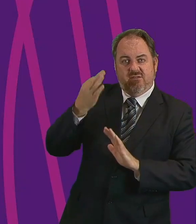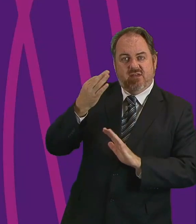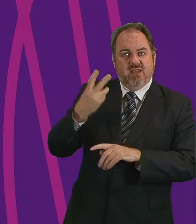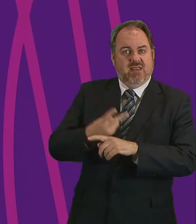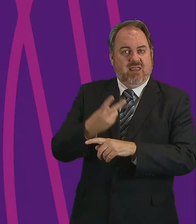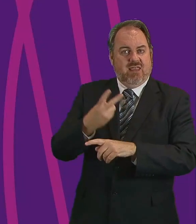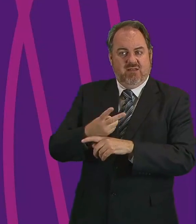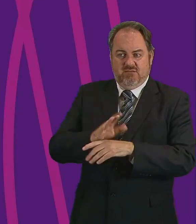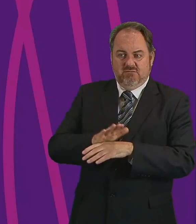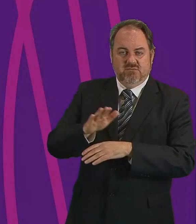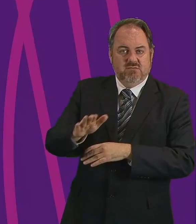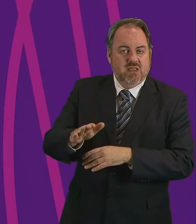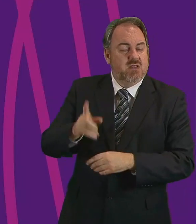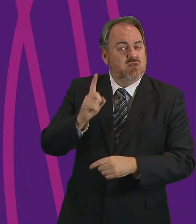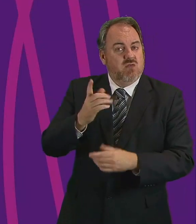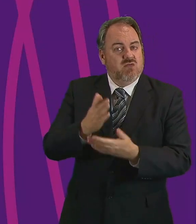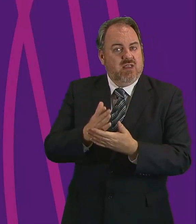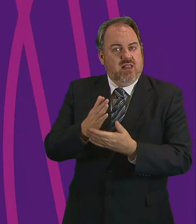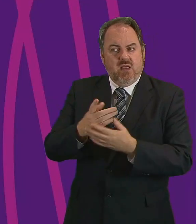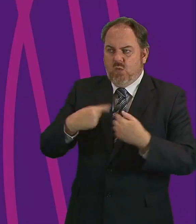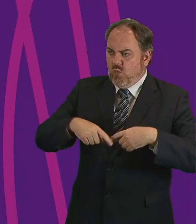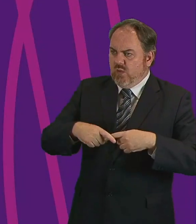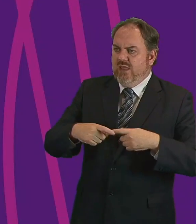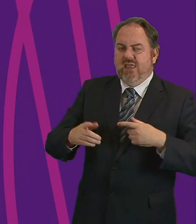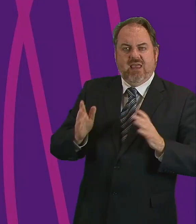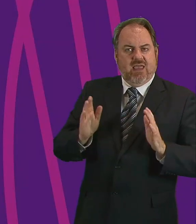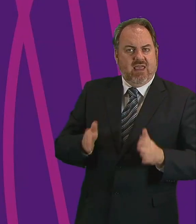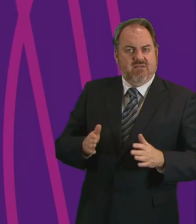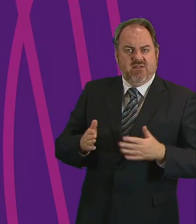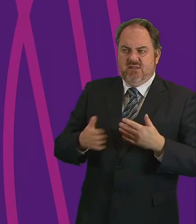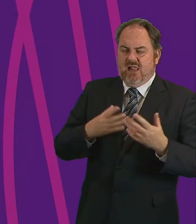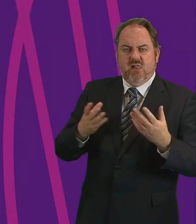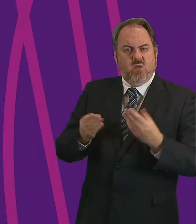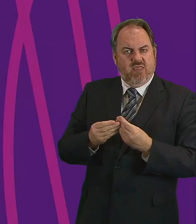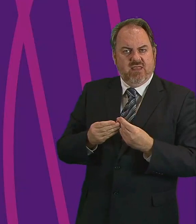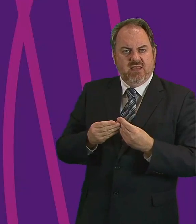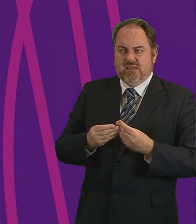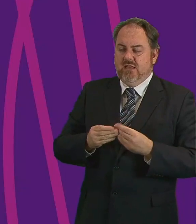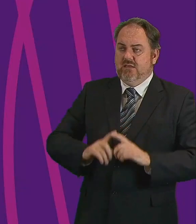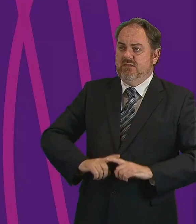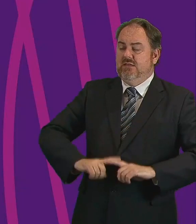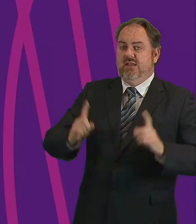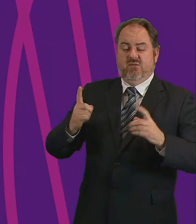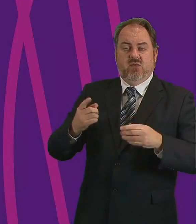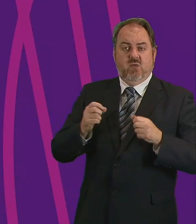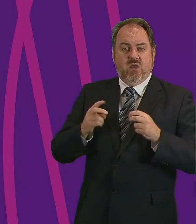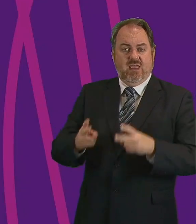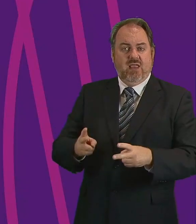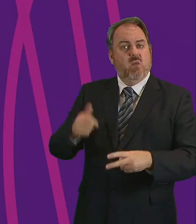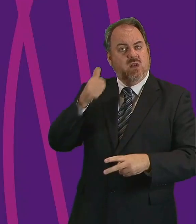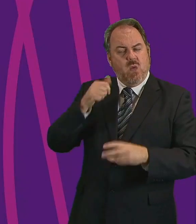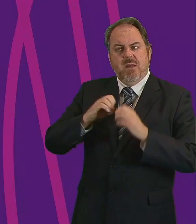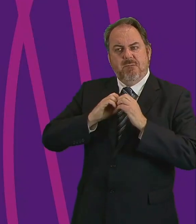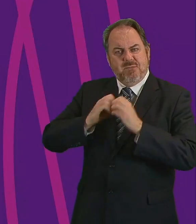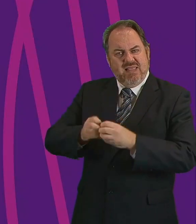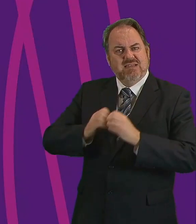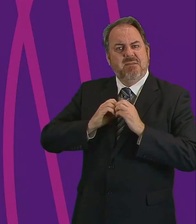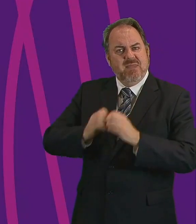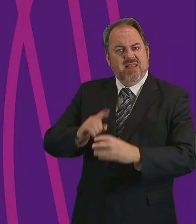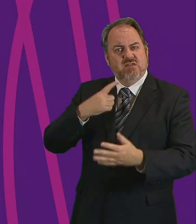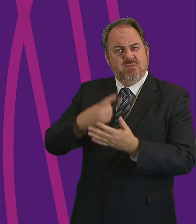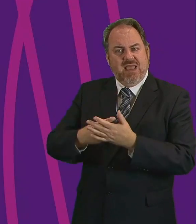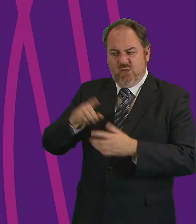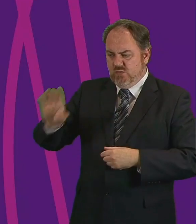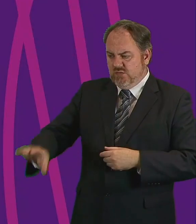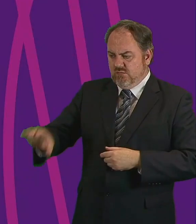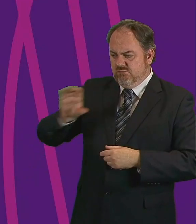have stepped up and responded financially in a manner not witnessed before. Billions of pounds has flowed to Scotland under the fiscal framework